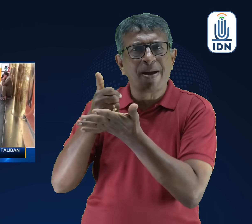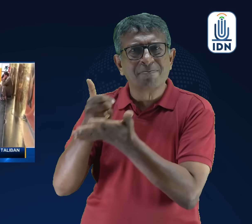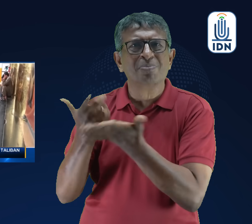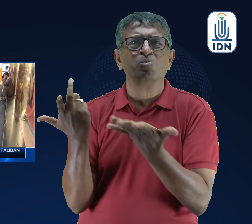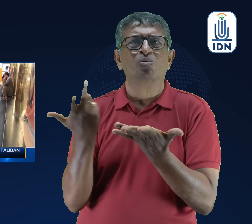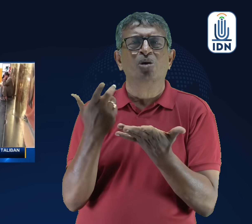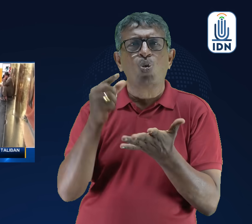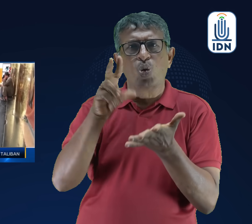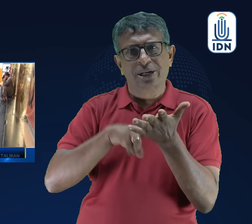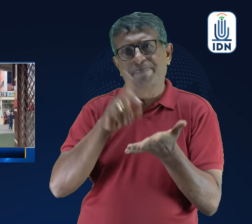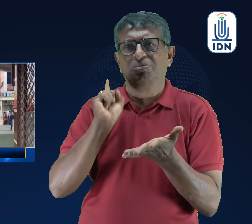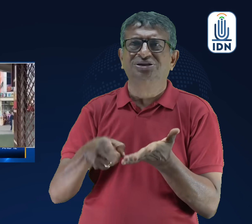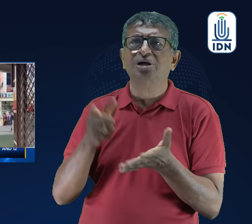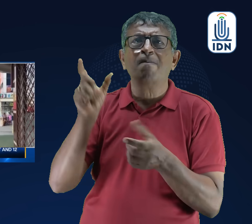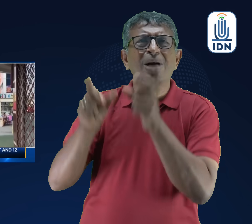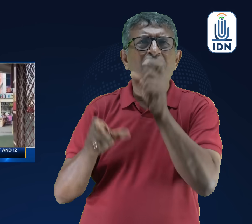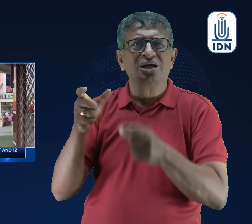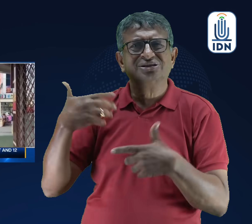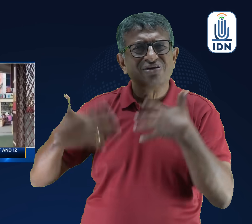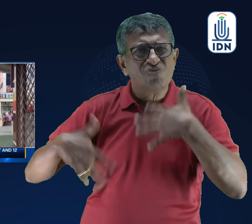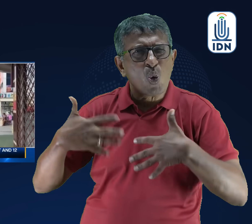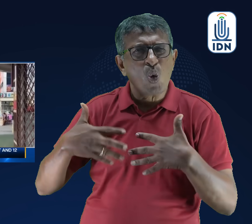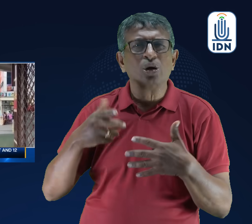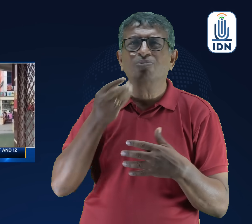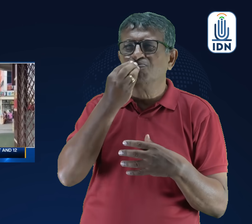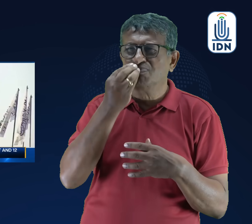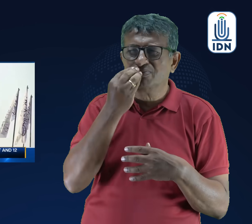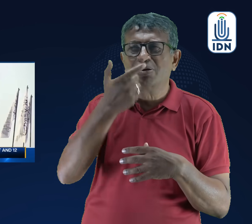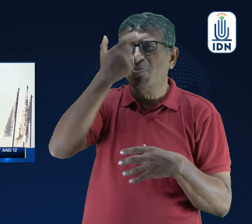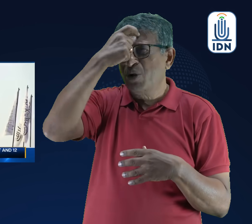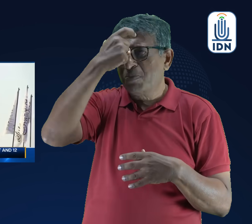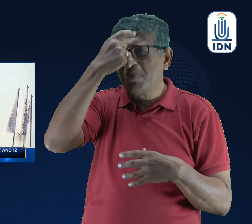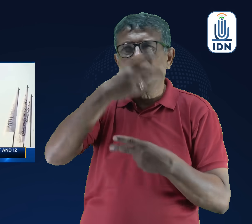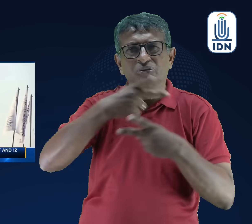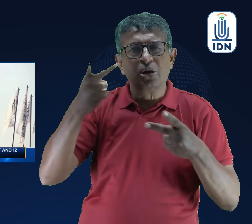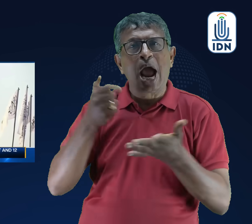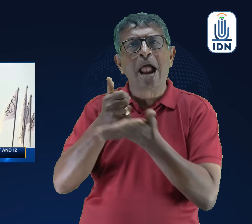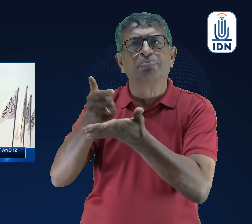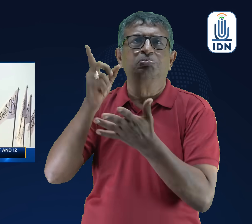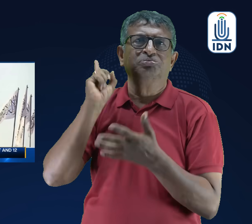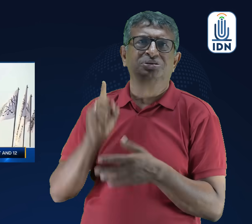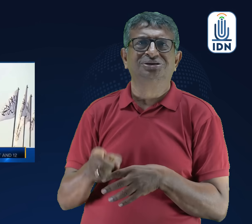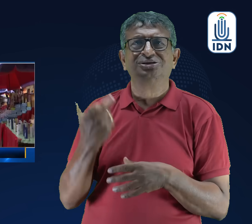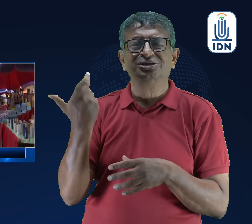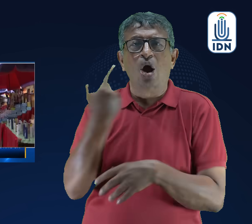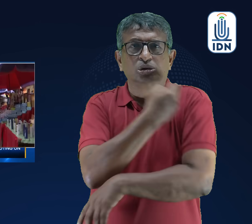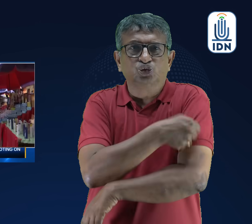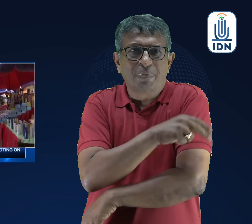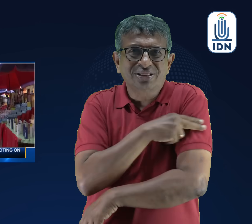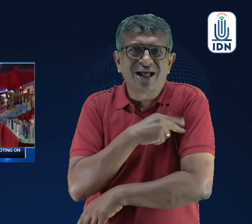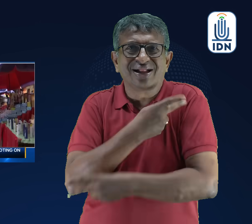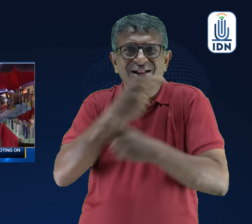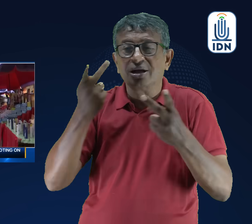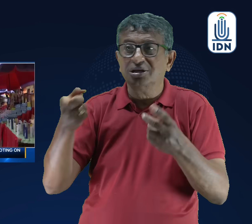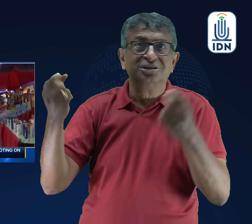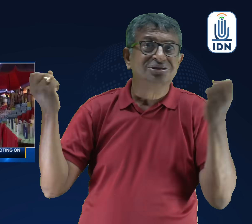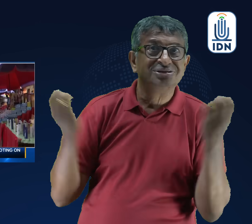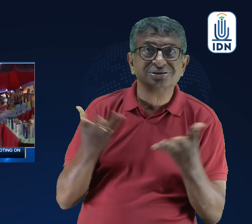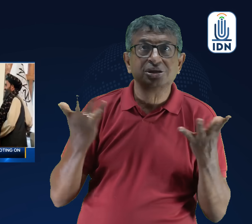this is not 1996. The Taliban have undisputed control over the country. If you want to help the Afghan people, you must do business with the Taliban. That is the reality